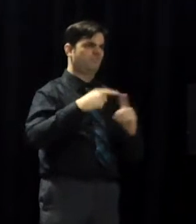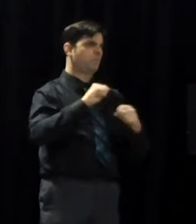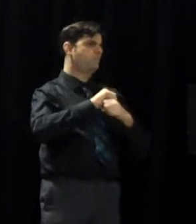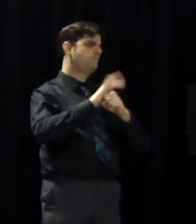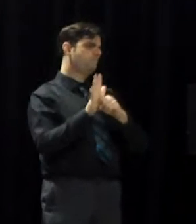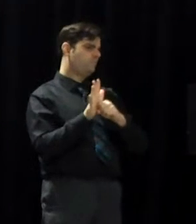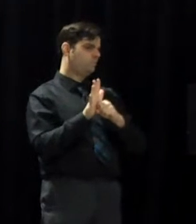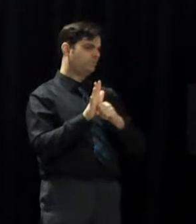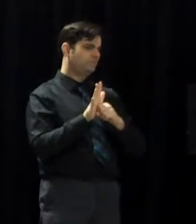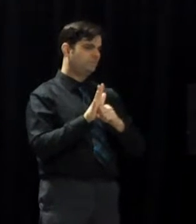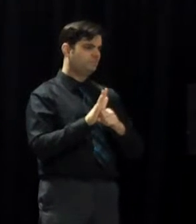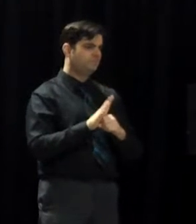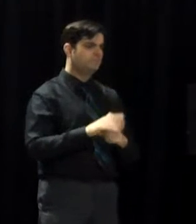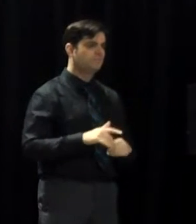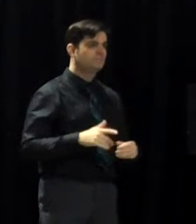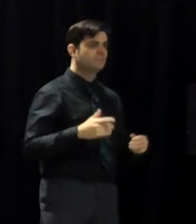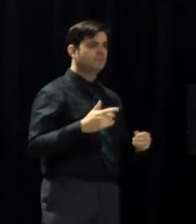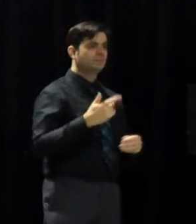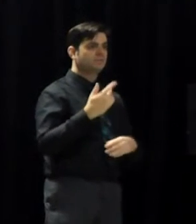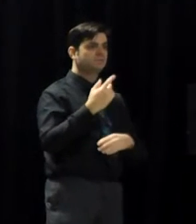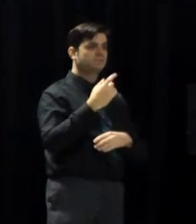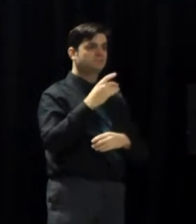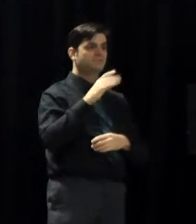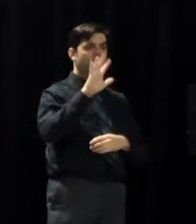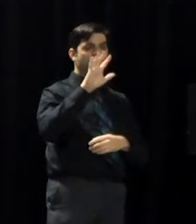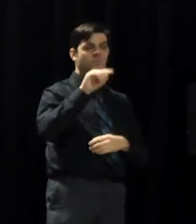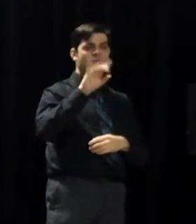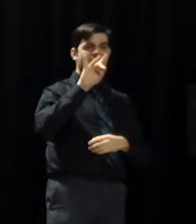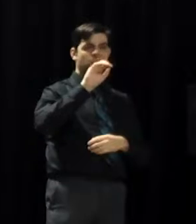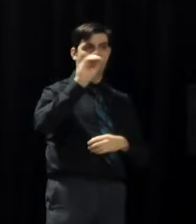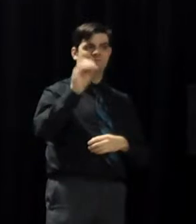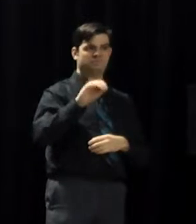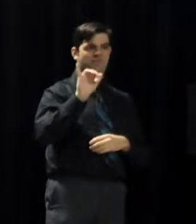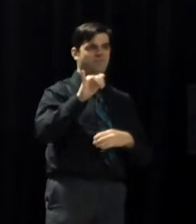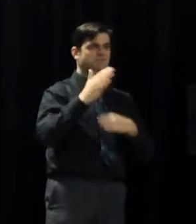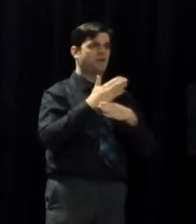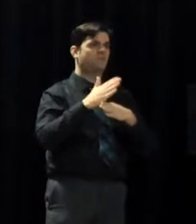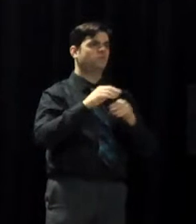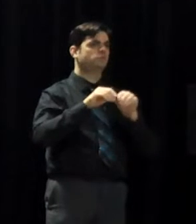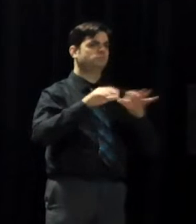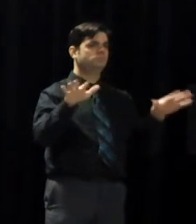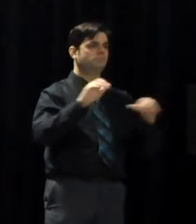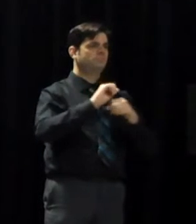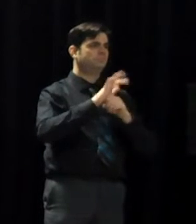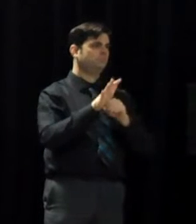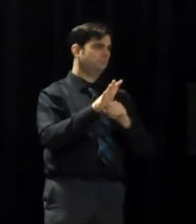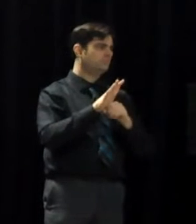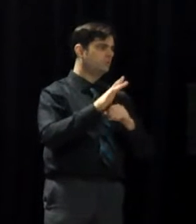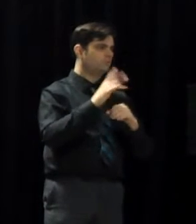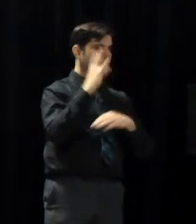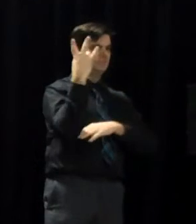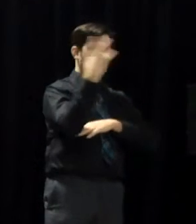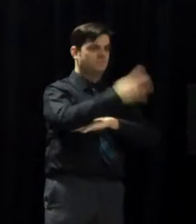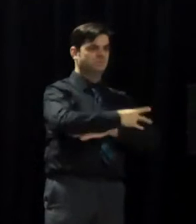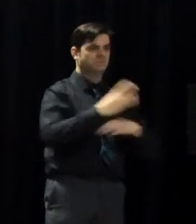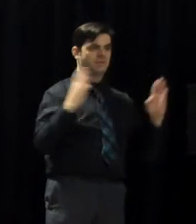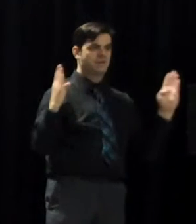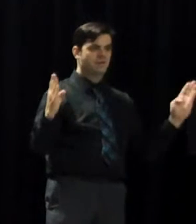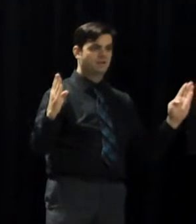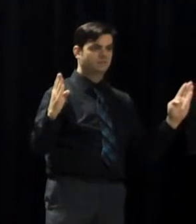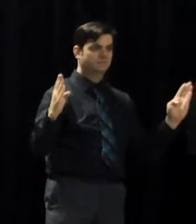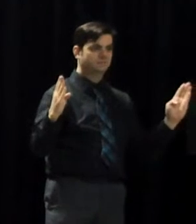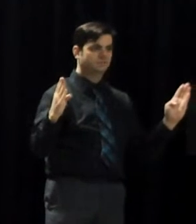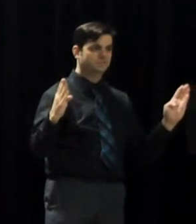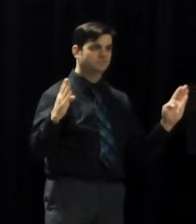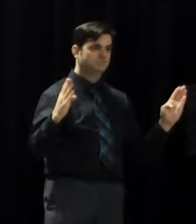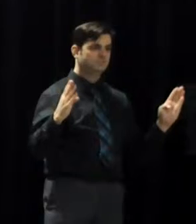performing better than the country. We're performing essentially better than most counties as far as a positivity rate